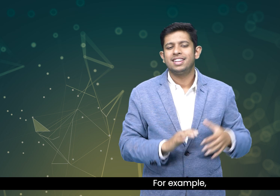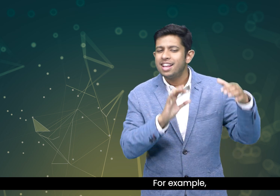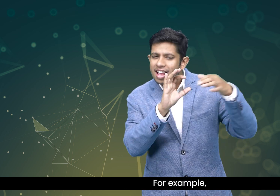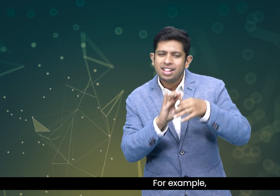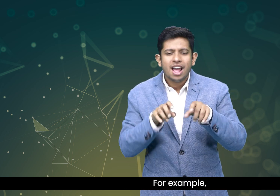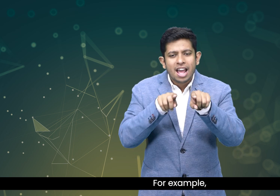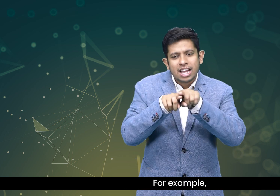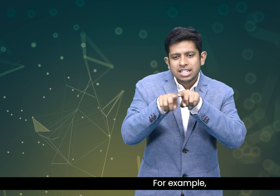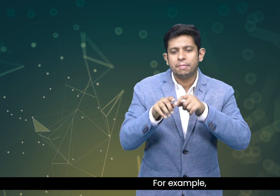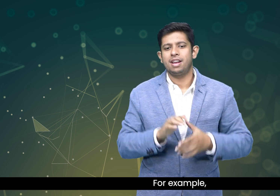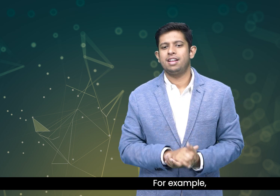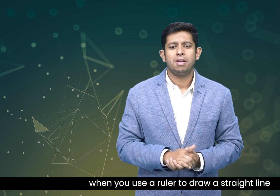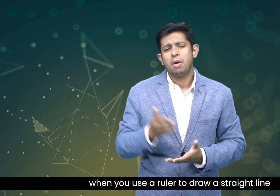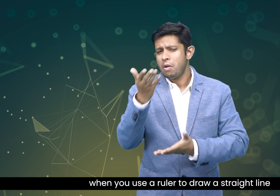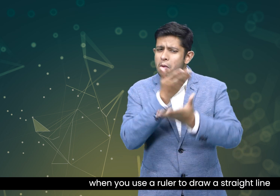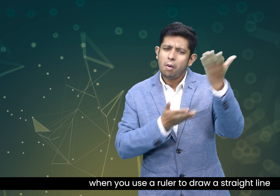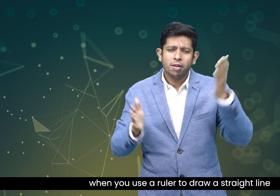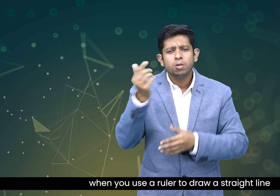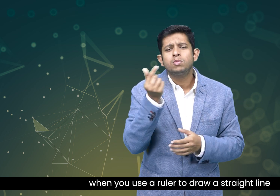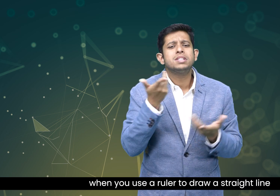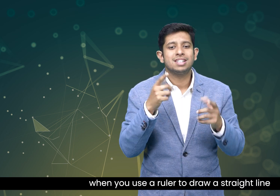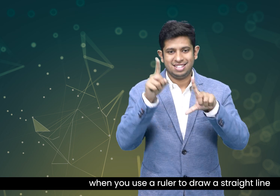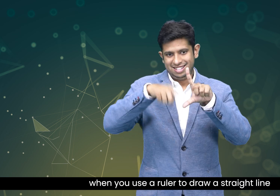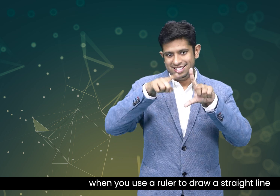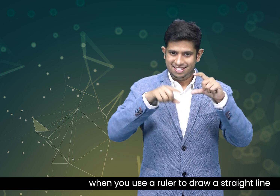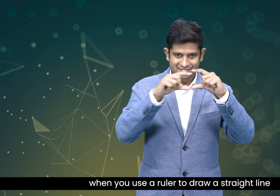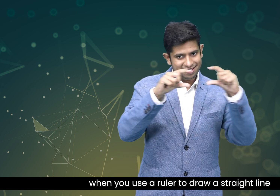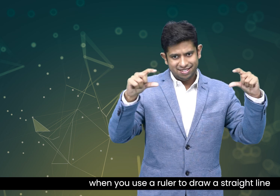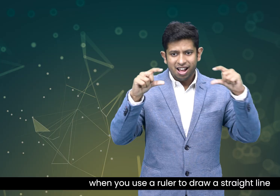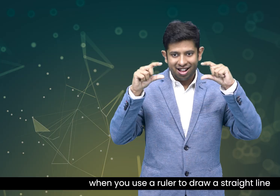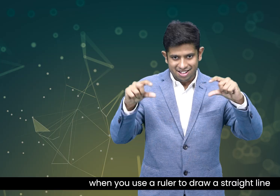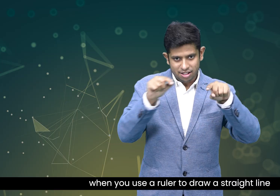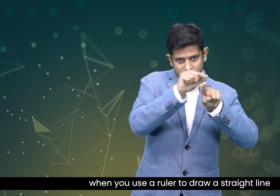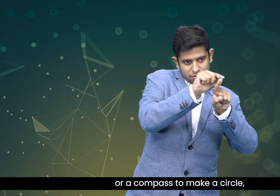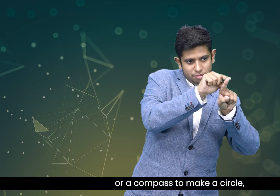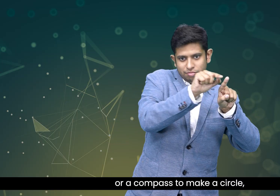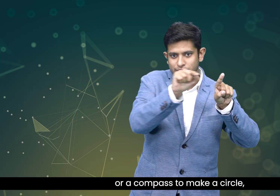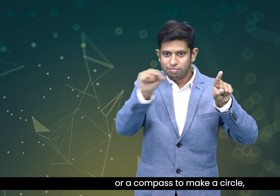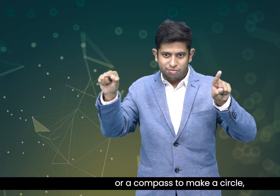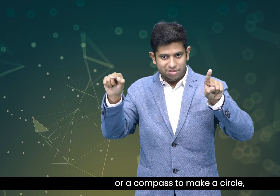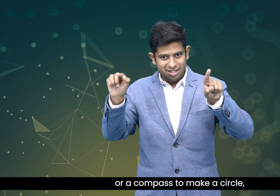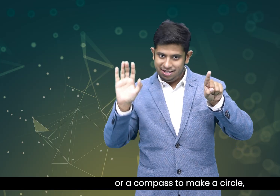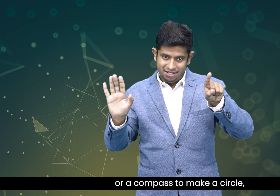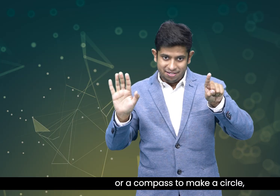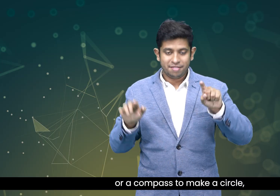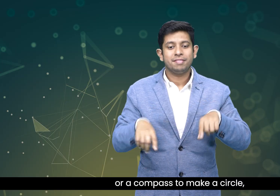For example, when you use a ruler to draw a straight line or a compass to make a circle,